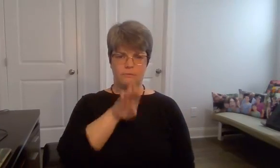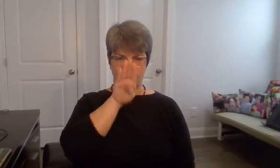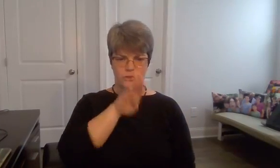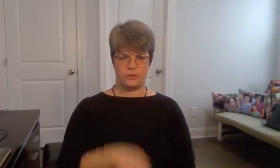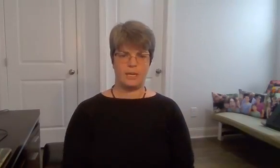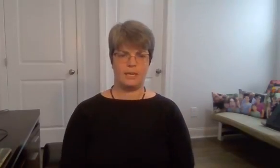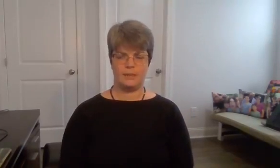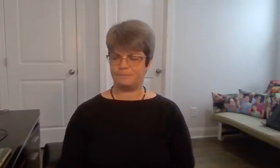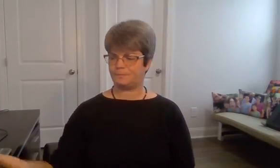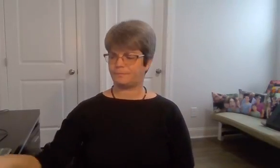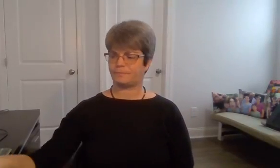frustrated.